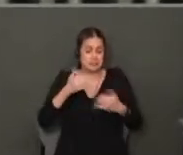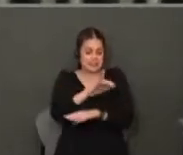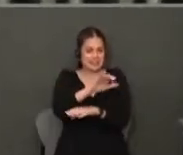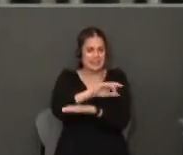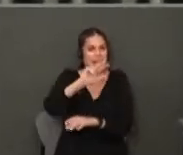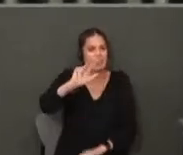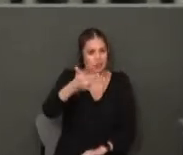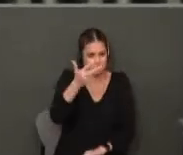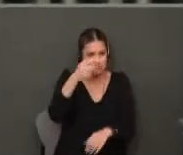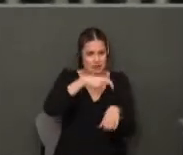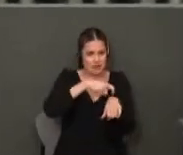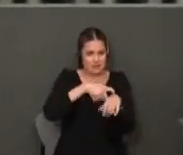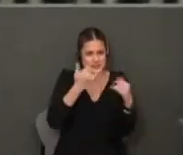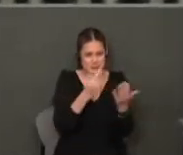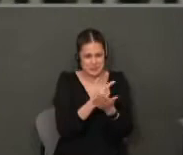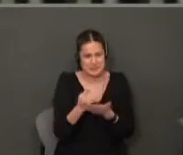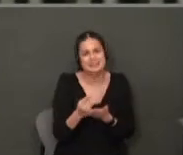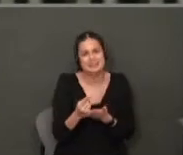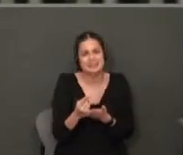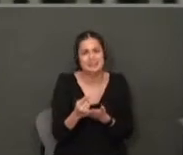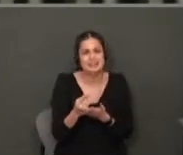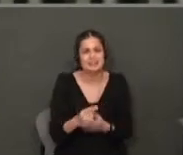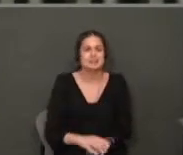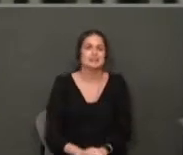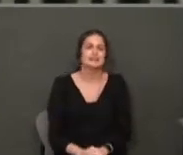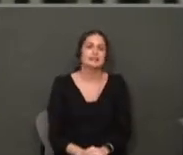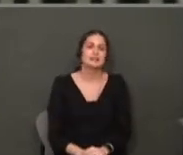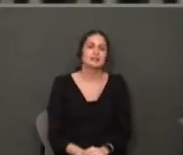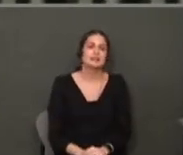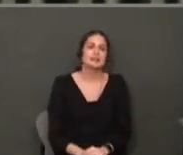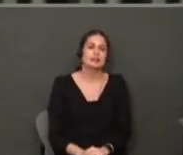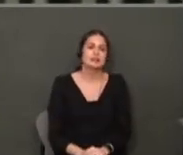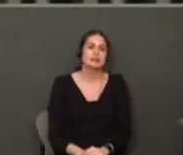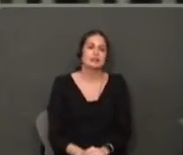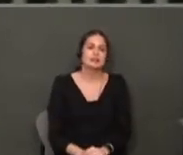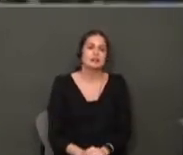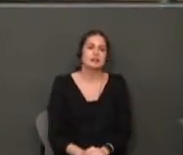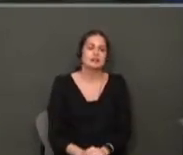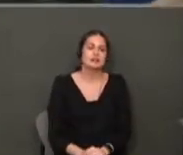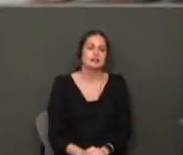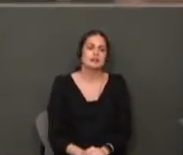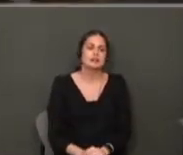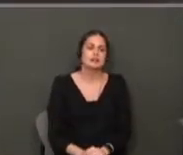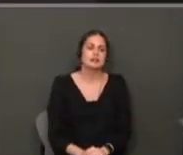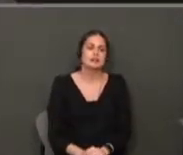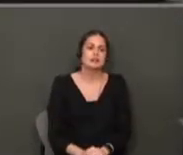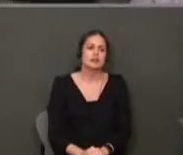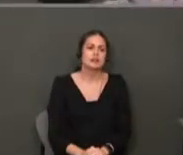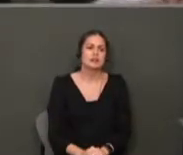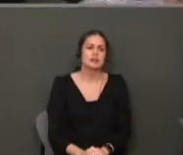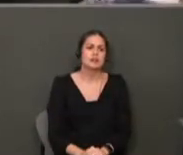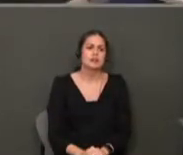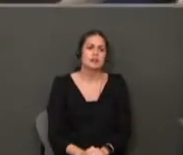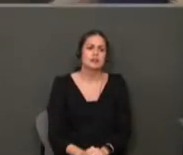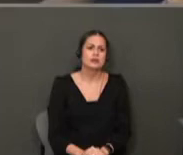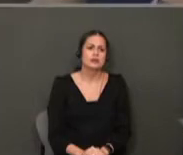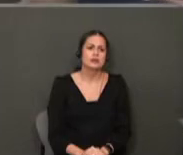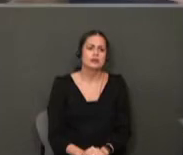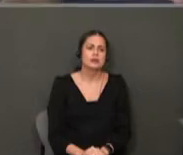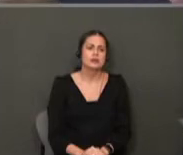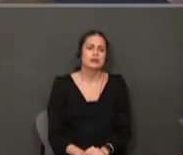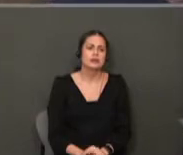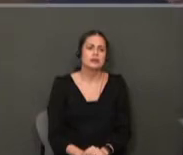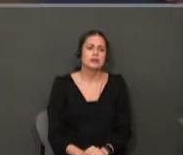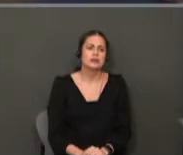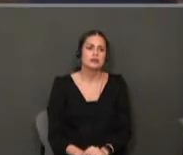we've done this week. And so, and I forgot to announce that there's Spanish interpretation services. I just